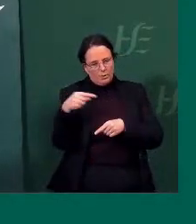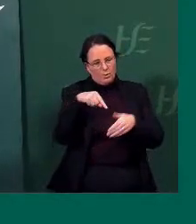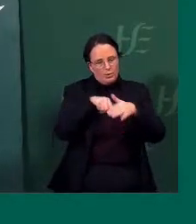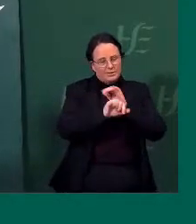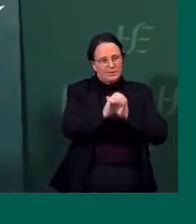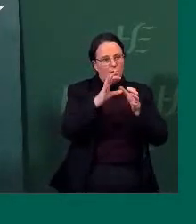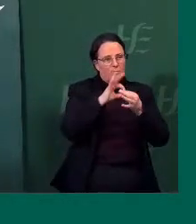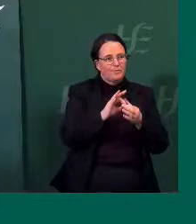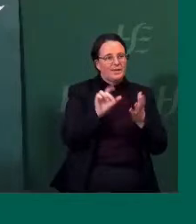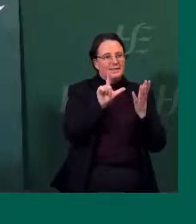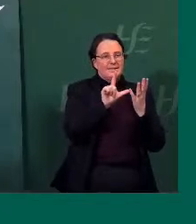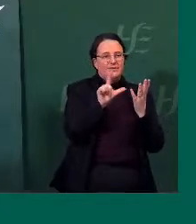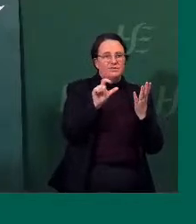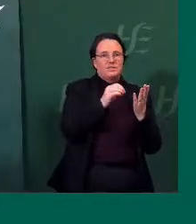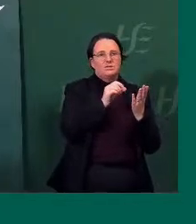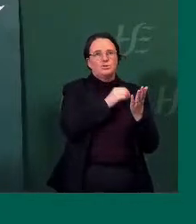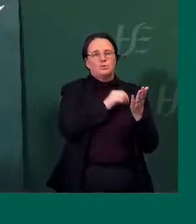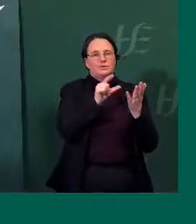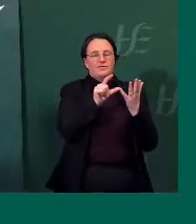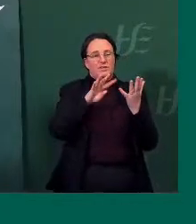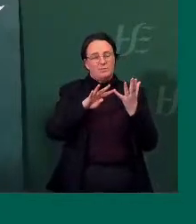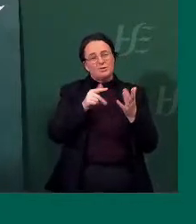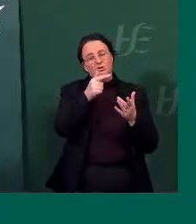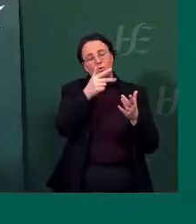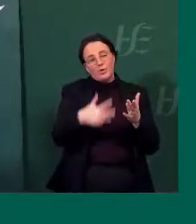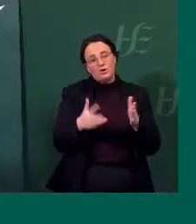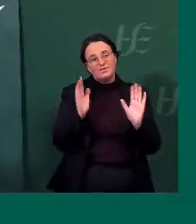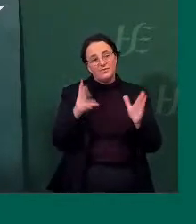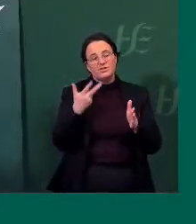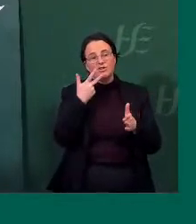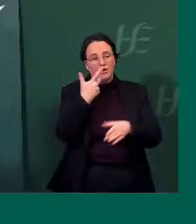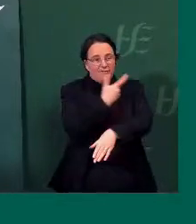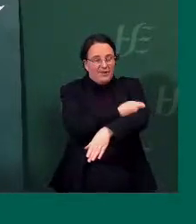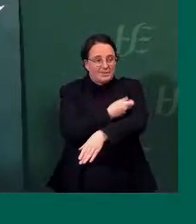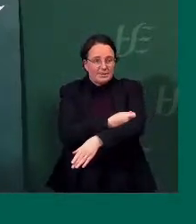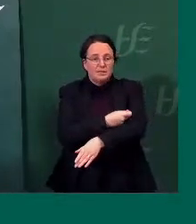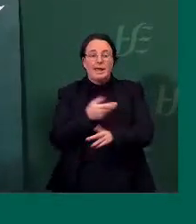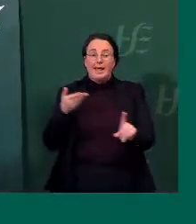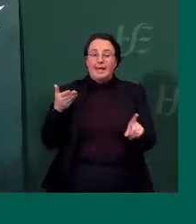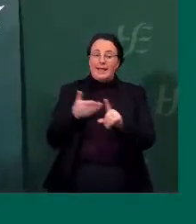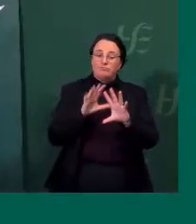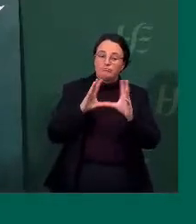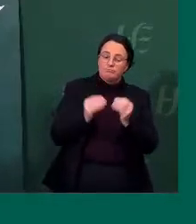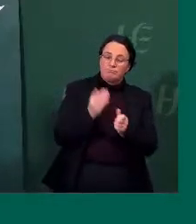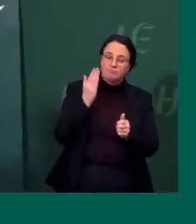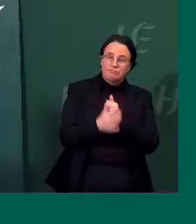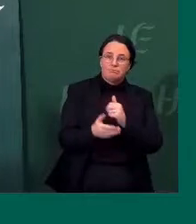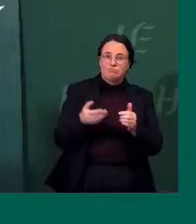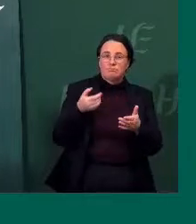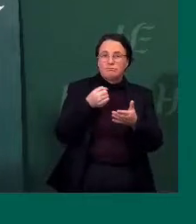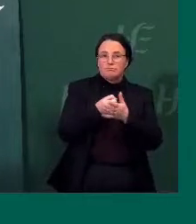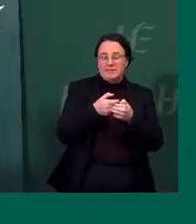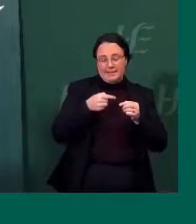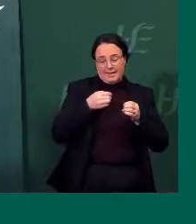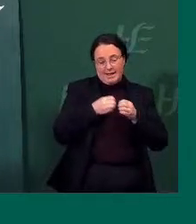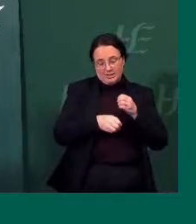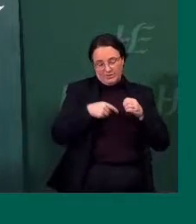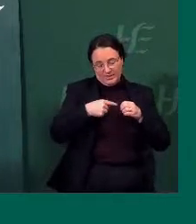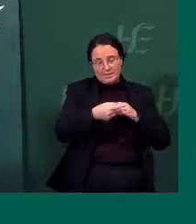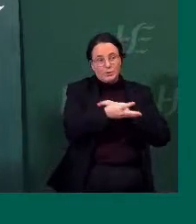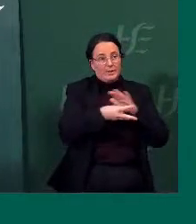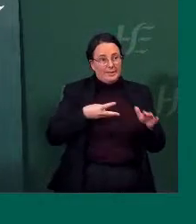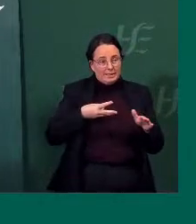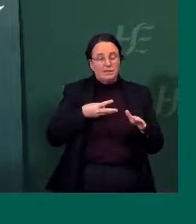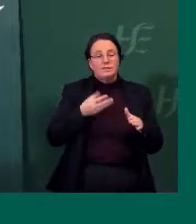70 to 79s, again, about 2/3 of the way through, and our aim is to have all of those done by around the end of this week in terms of we'll get